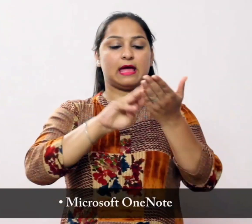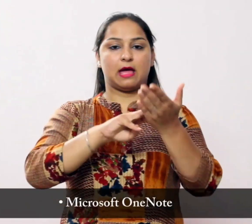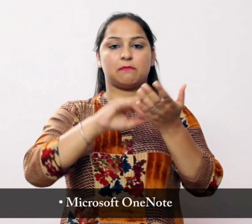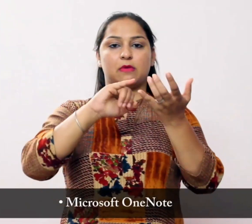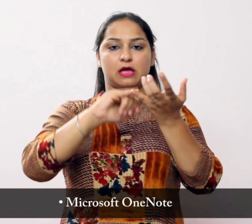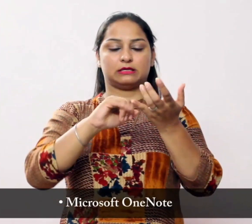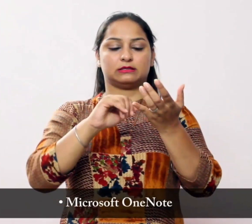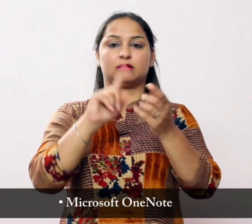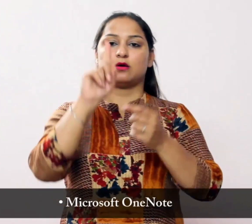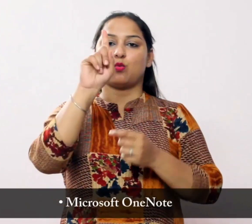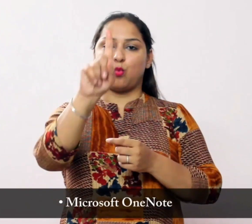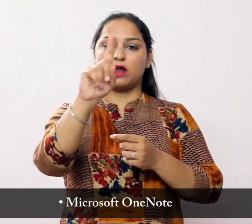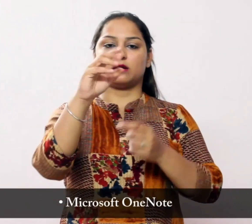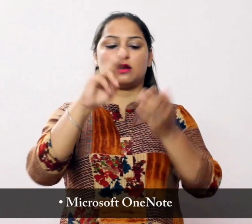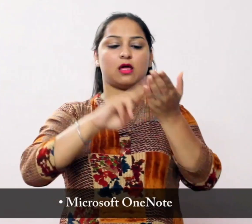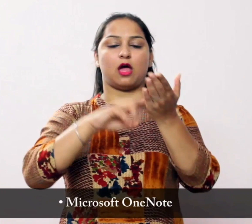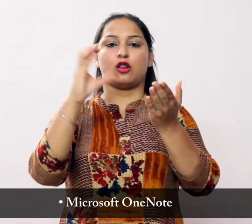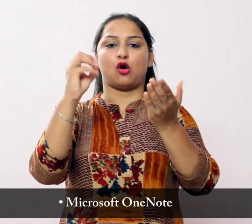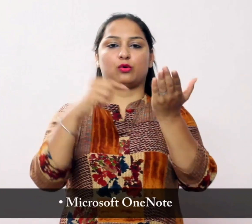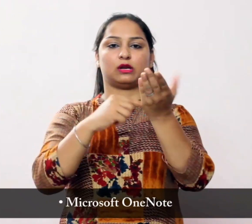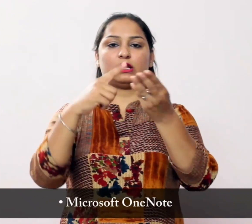Microsoft OneNote,